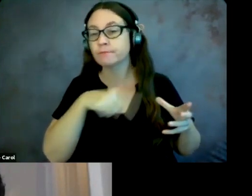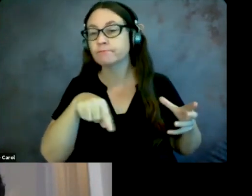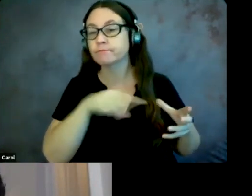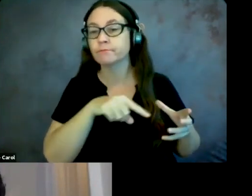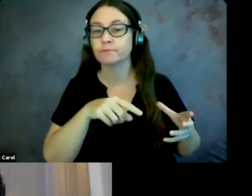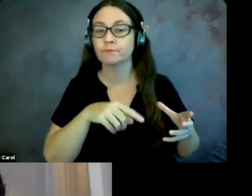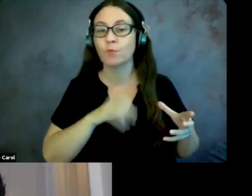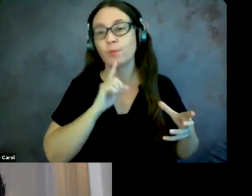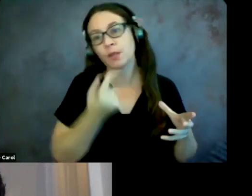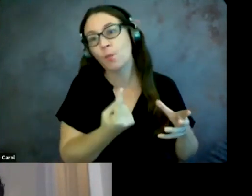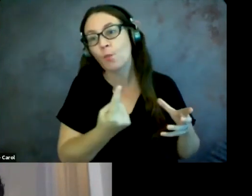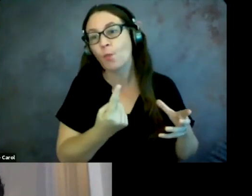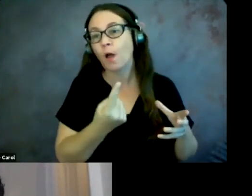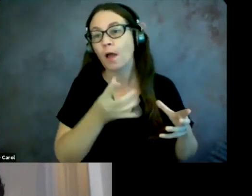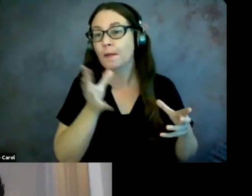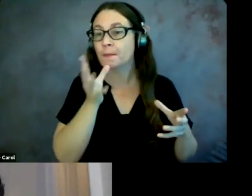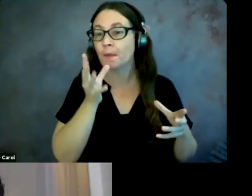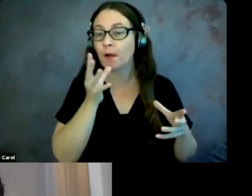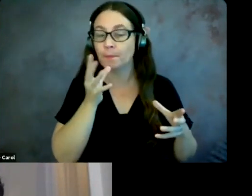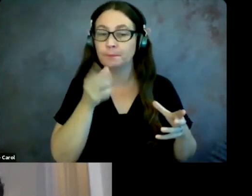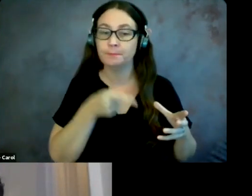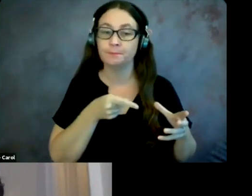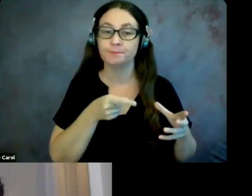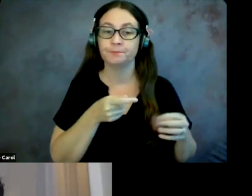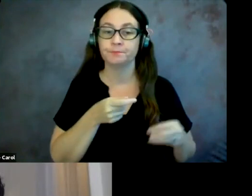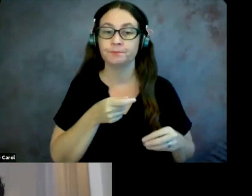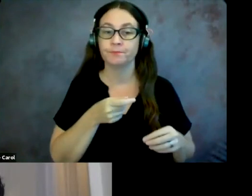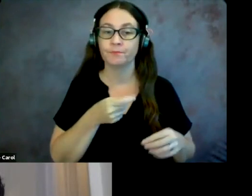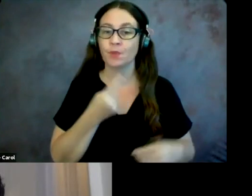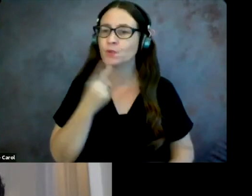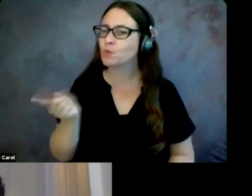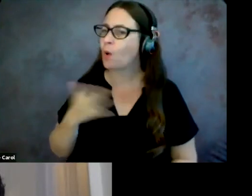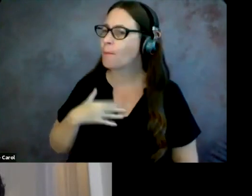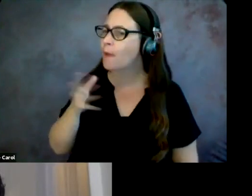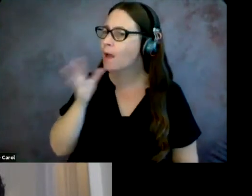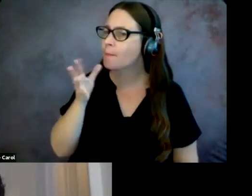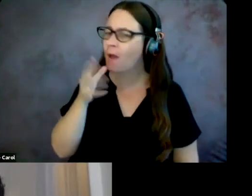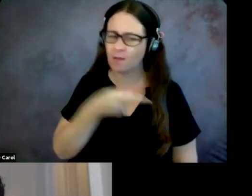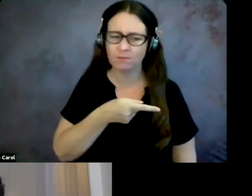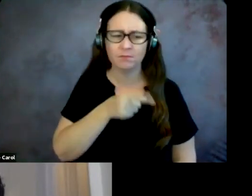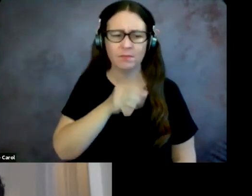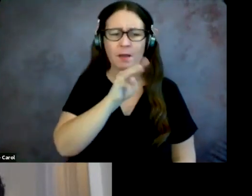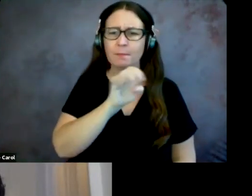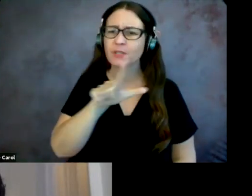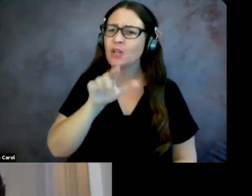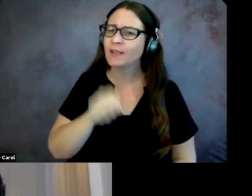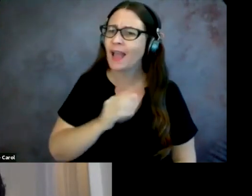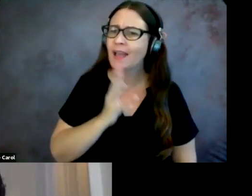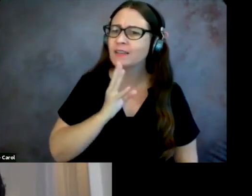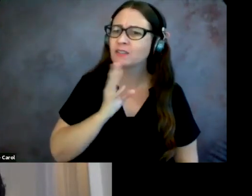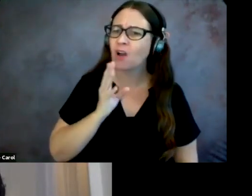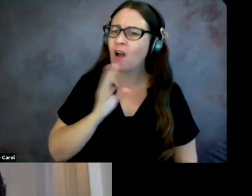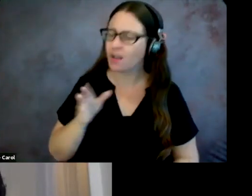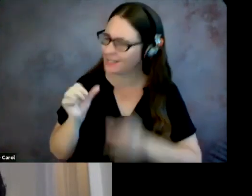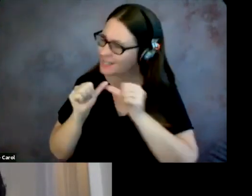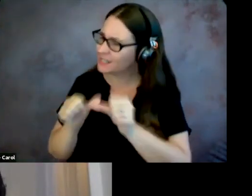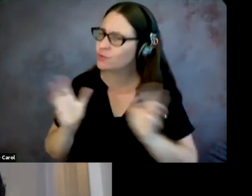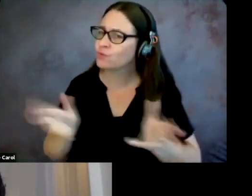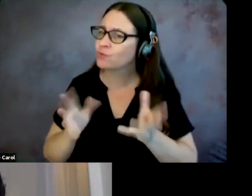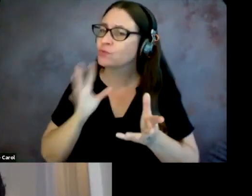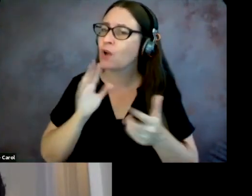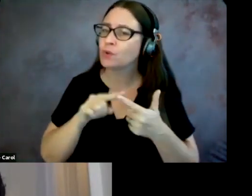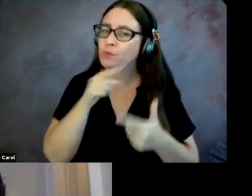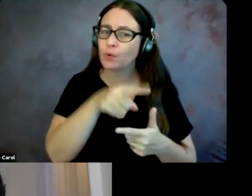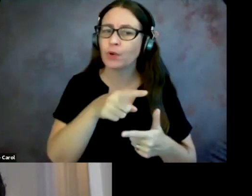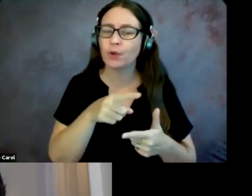one mom. She told my mom, hey, Michelle can talk. Keep on talking to her, you know, utilize the skills that she has.